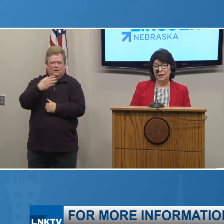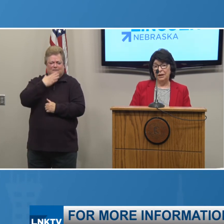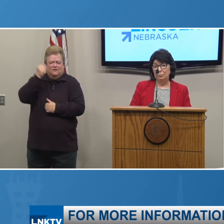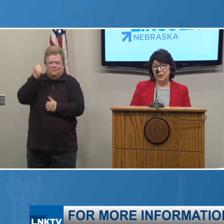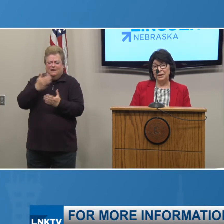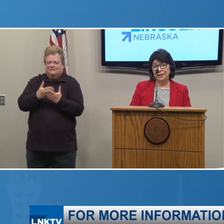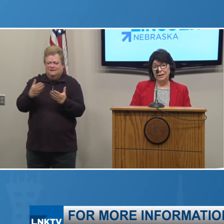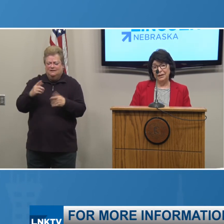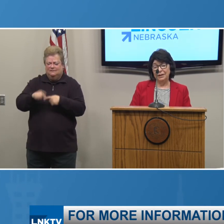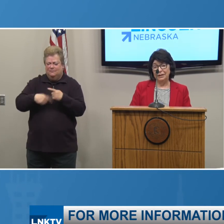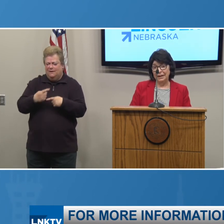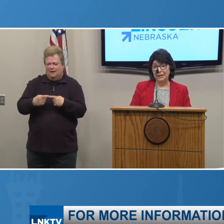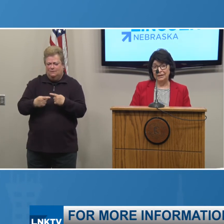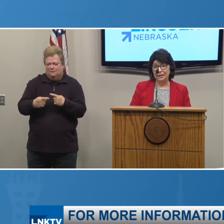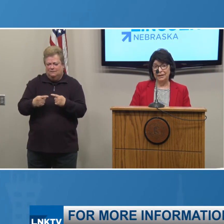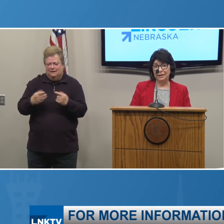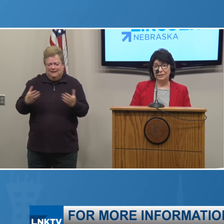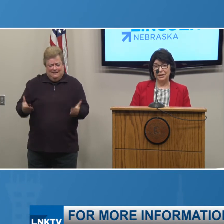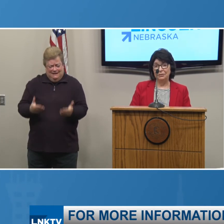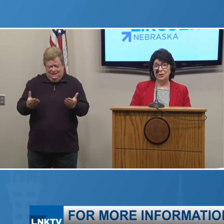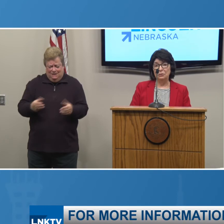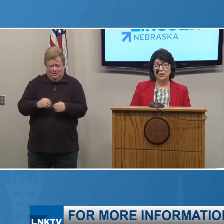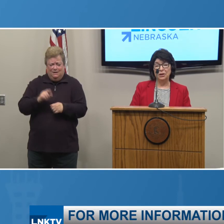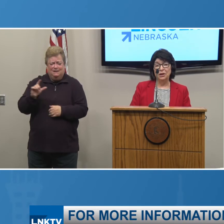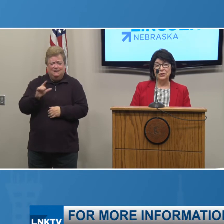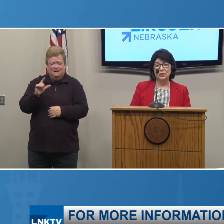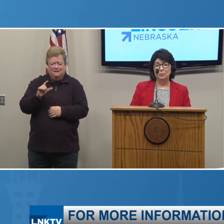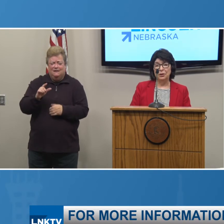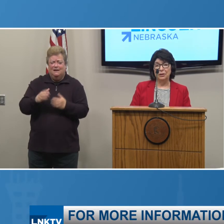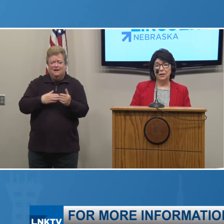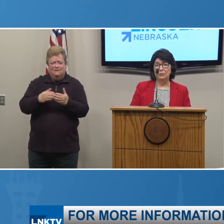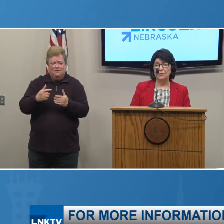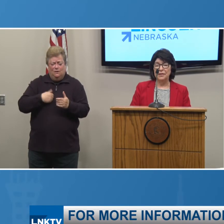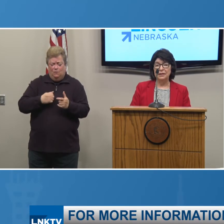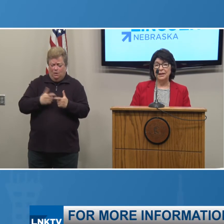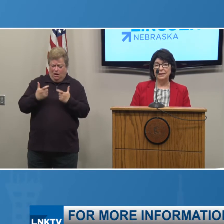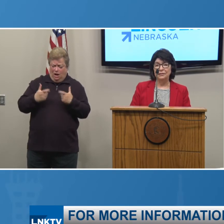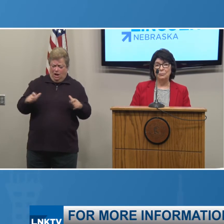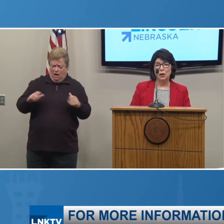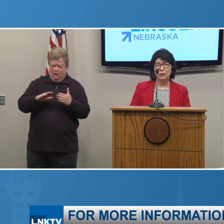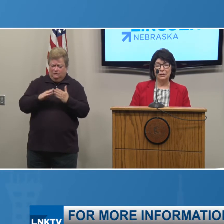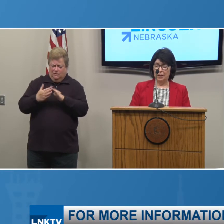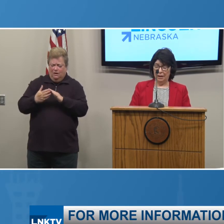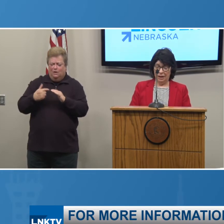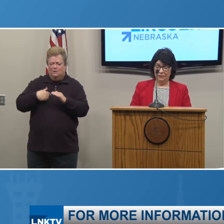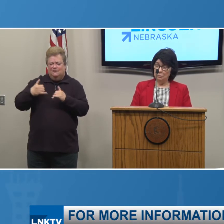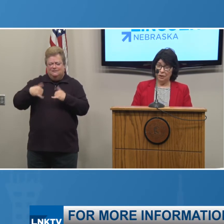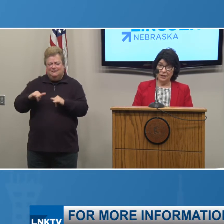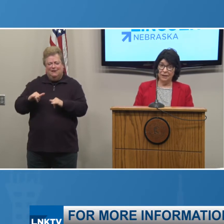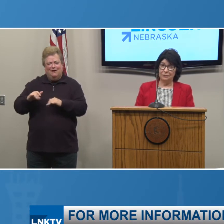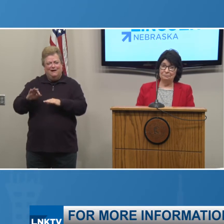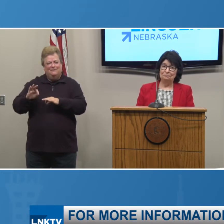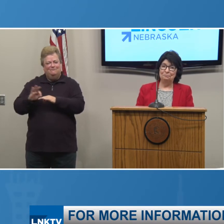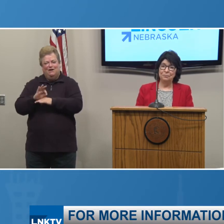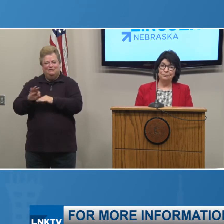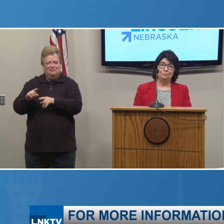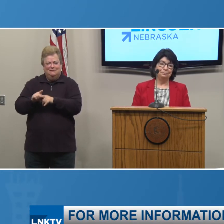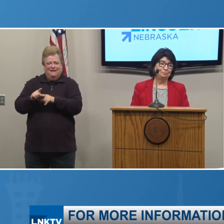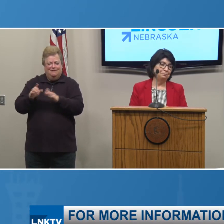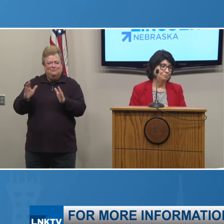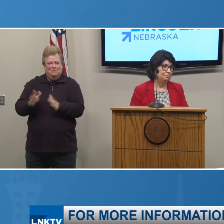things about being in Lincoln. Even though we're a larger community, we're still like a small